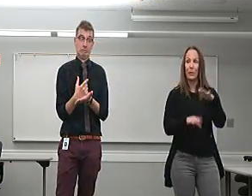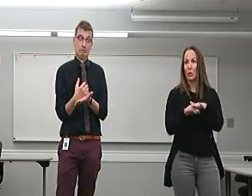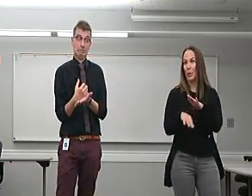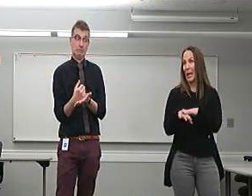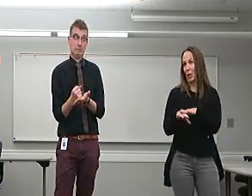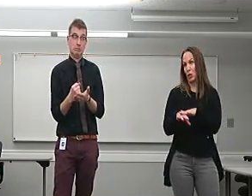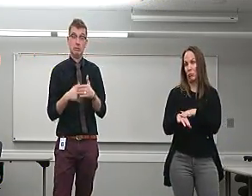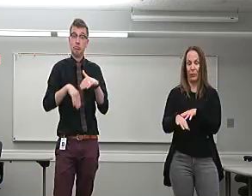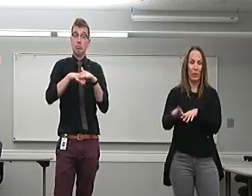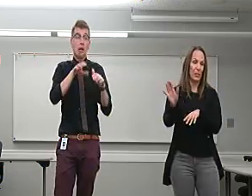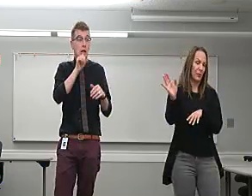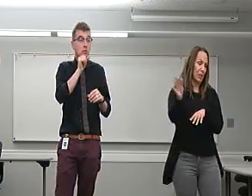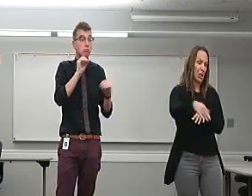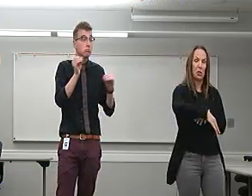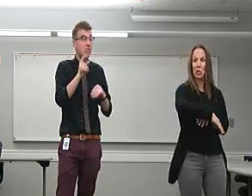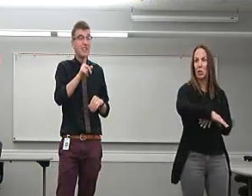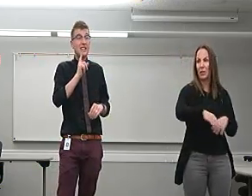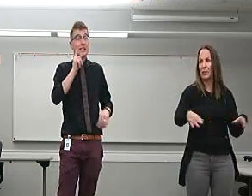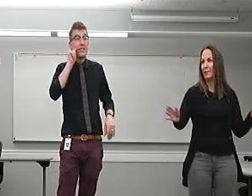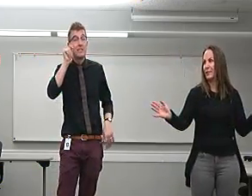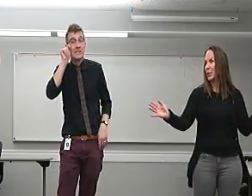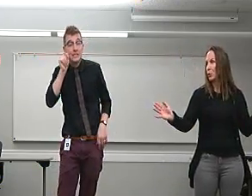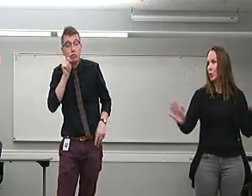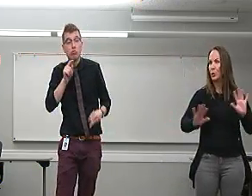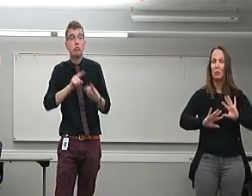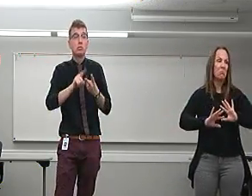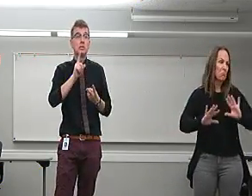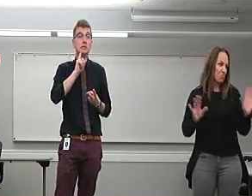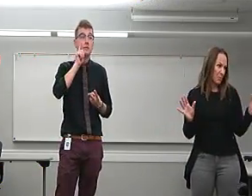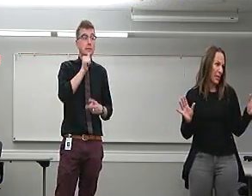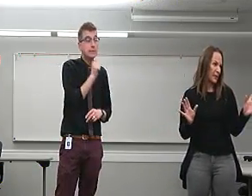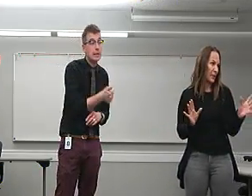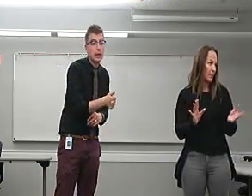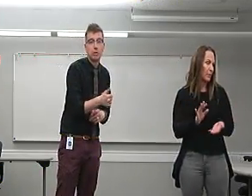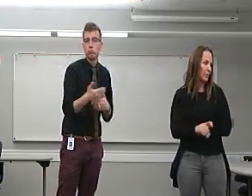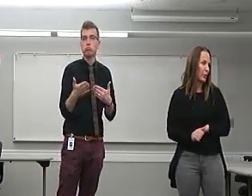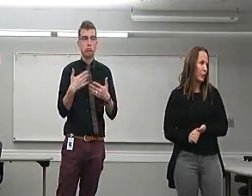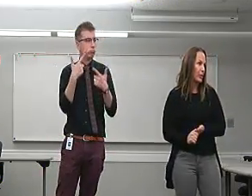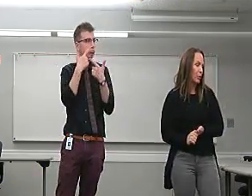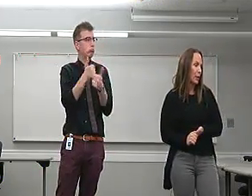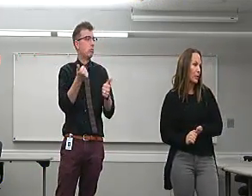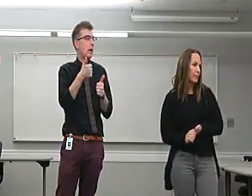you have a deaf teenager, you have a deaf 10-year-old, that's available for you as well.